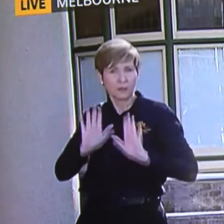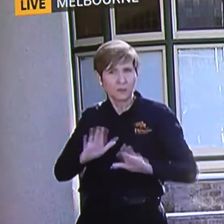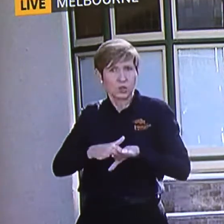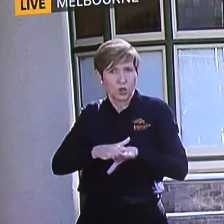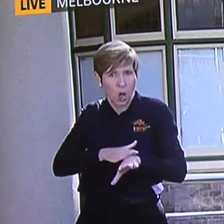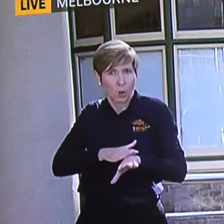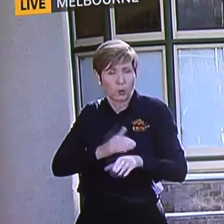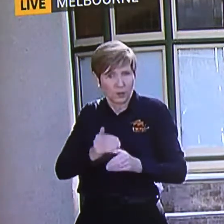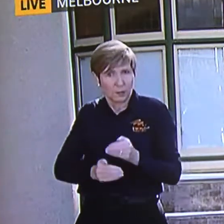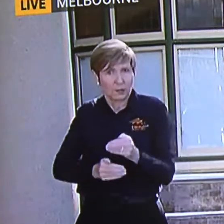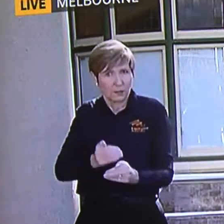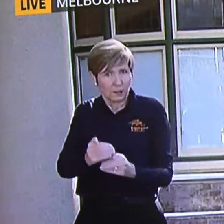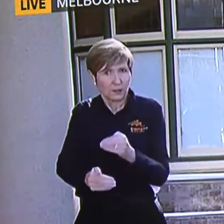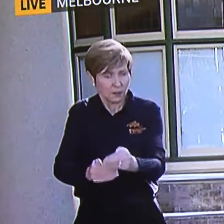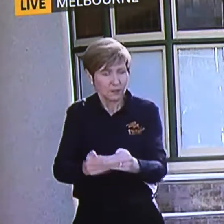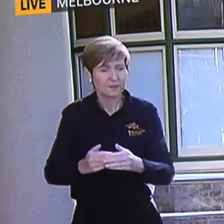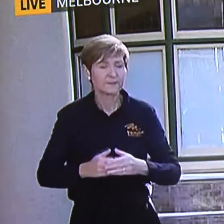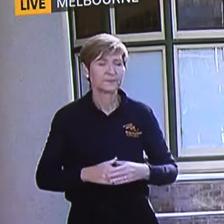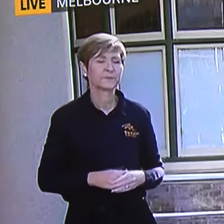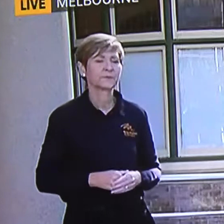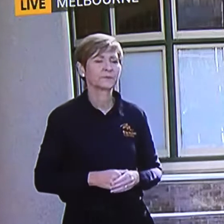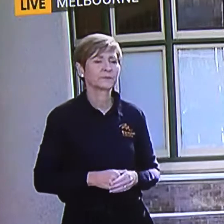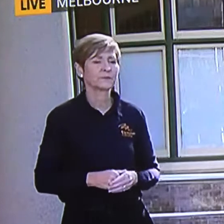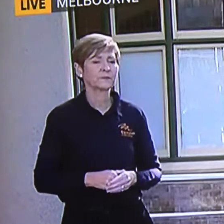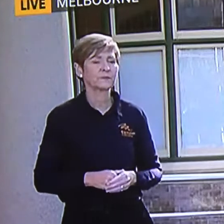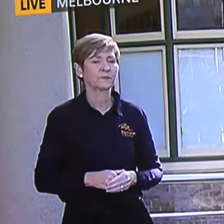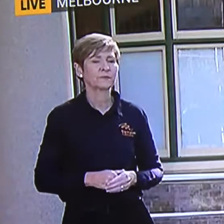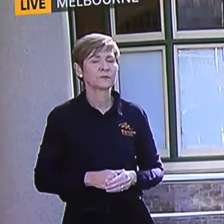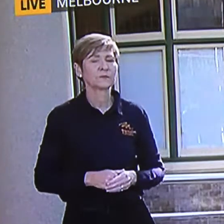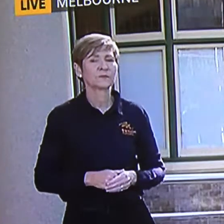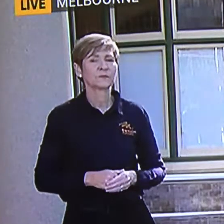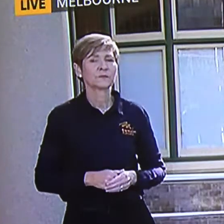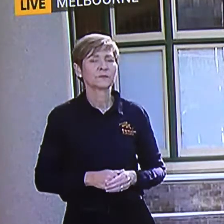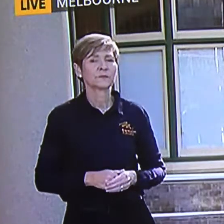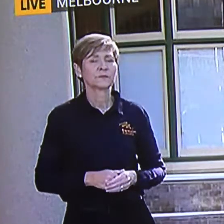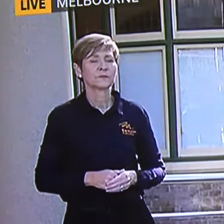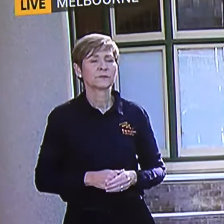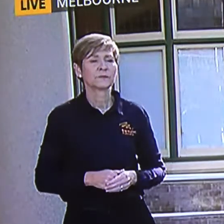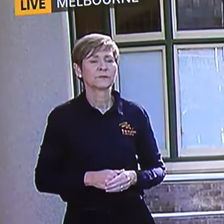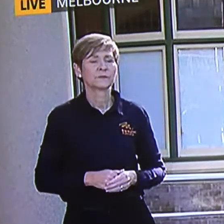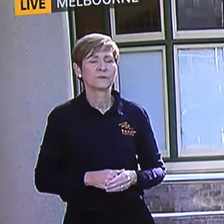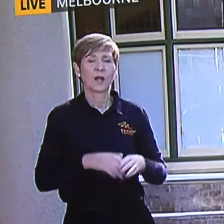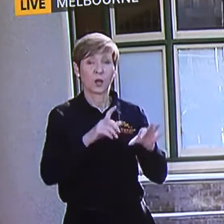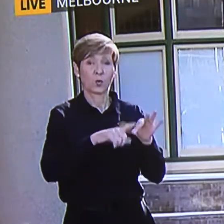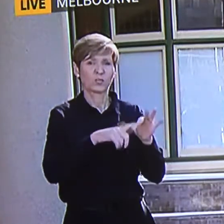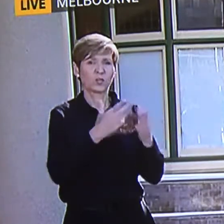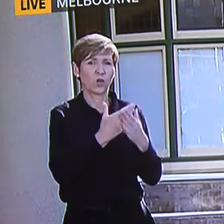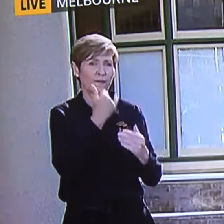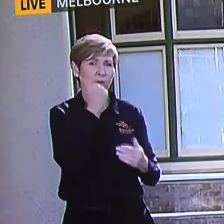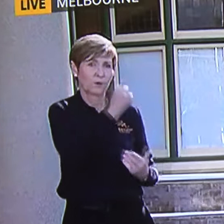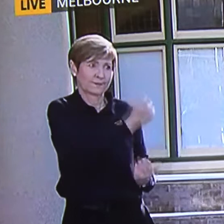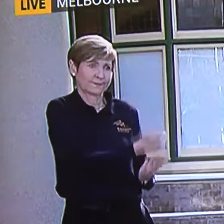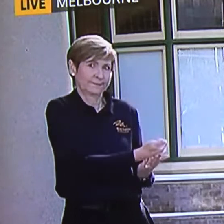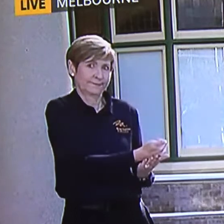basis. And just as well, Professor Brendan Murphy yesterday said there was nowhere else in the world that would rather be during this